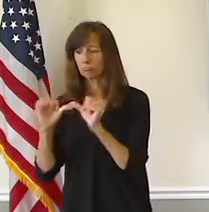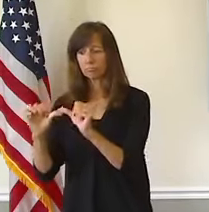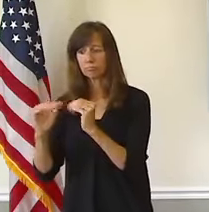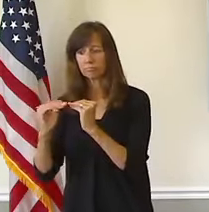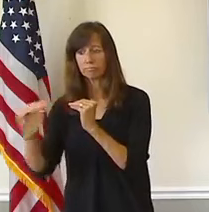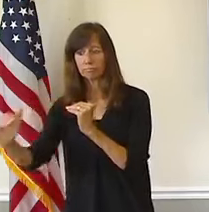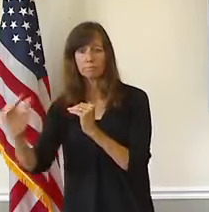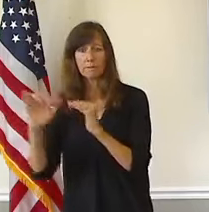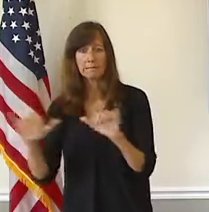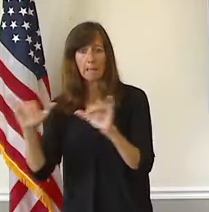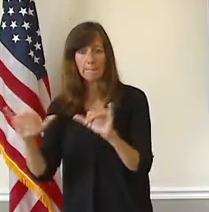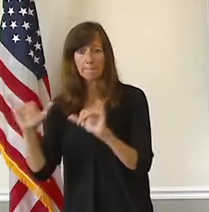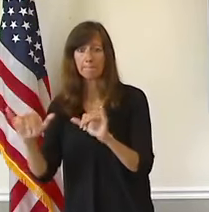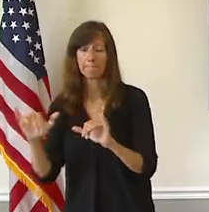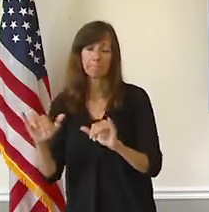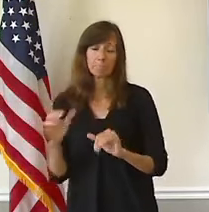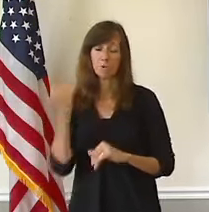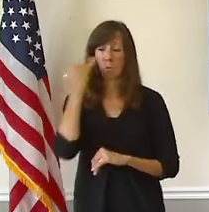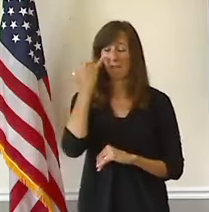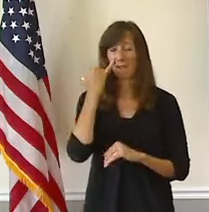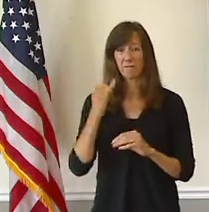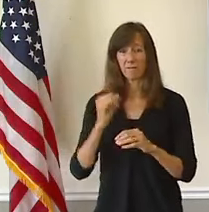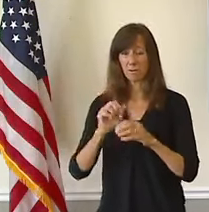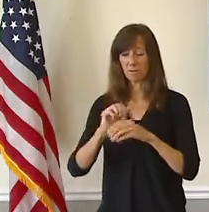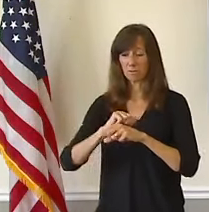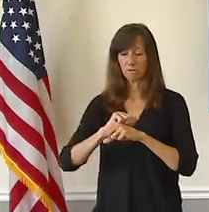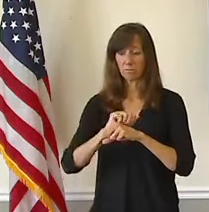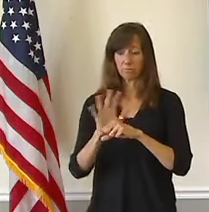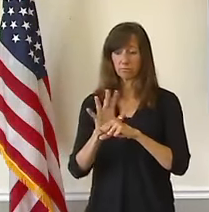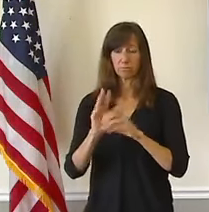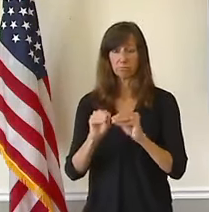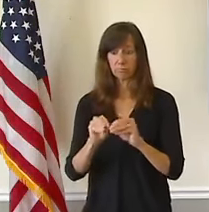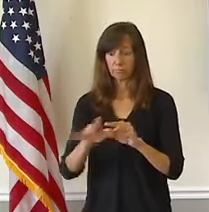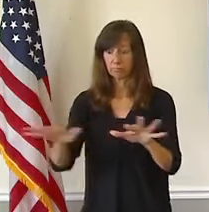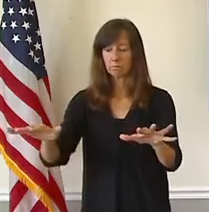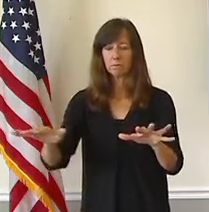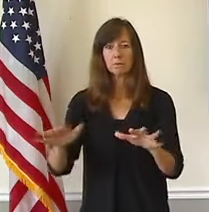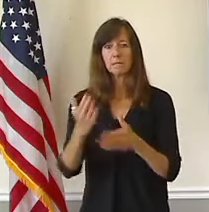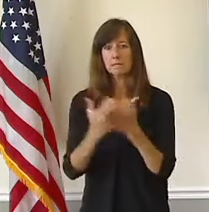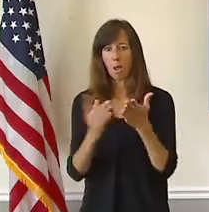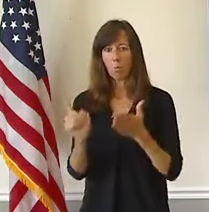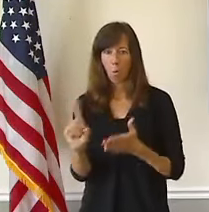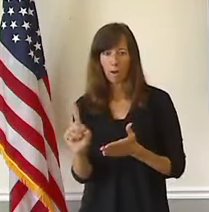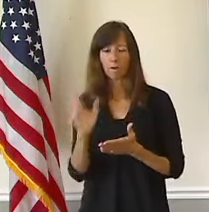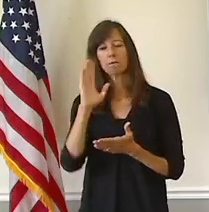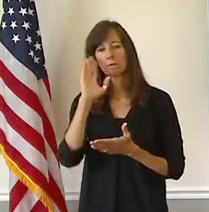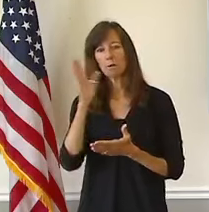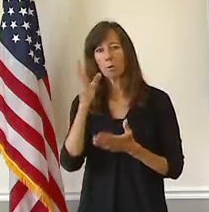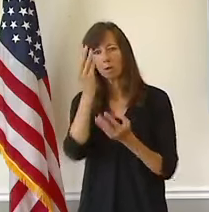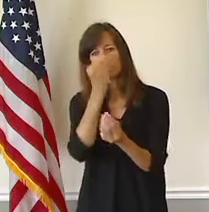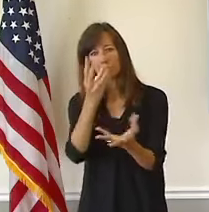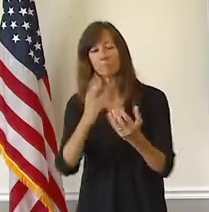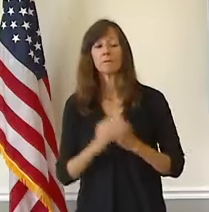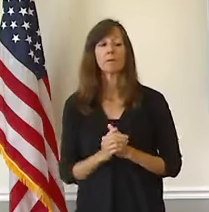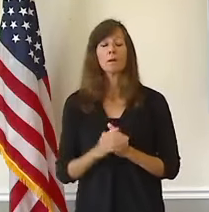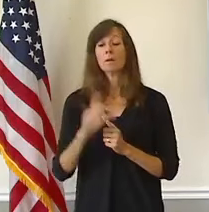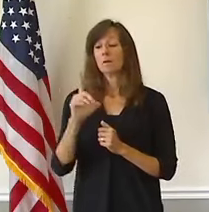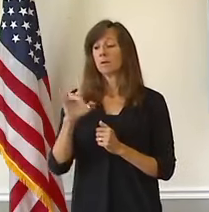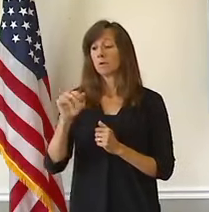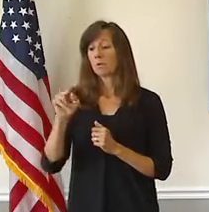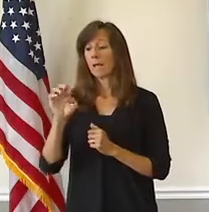know it, we'll hear it, and we'll react to it and keep you posted about it. Diane asked about the Millbrook DMV, still